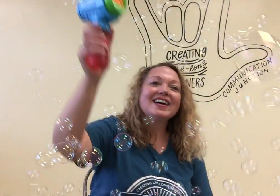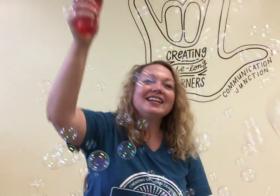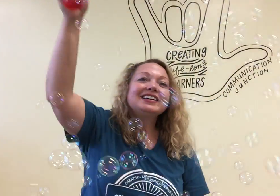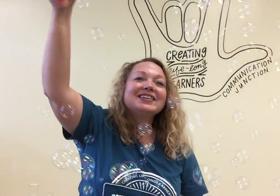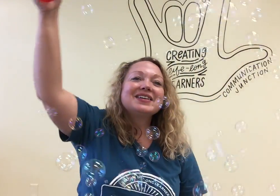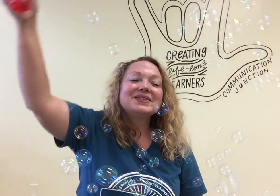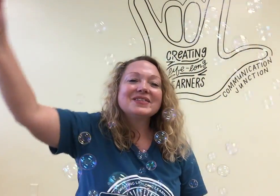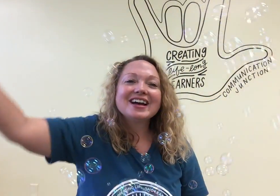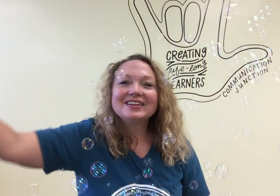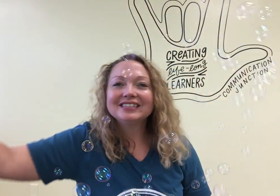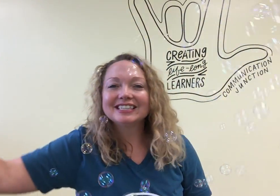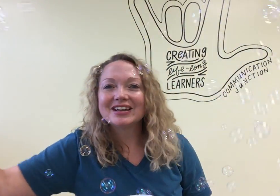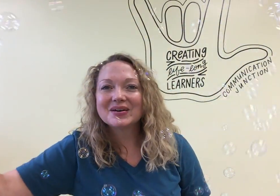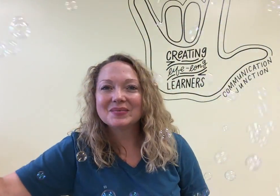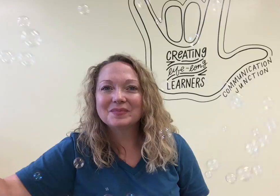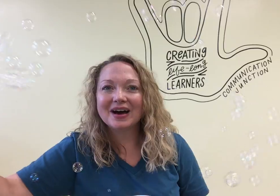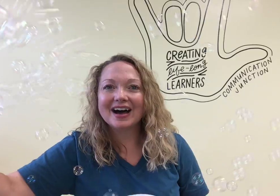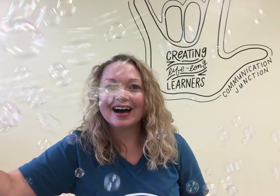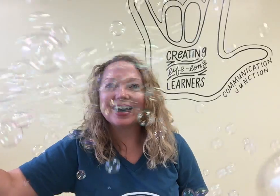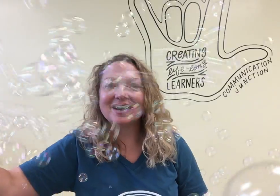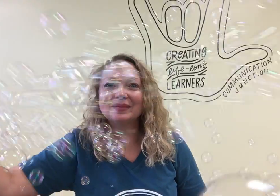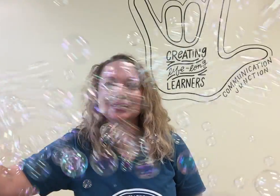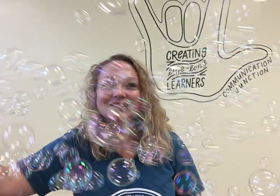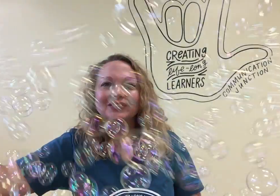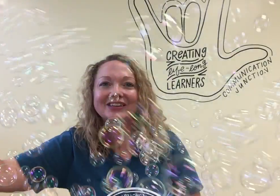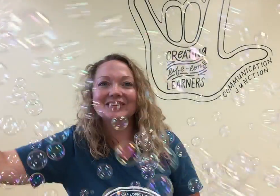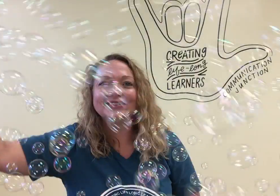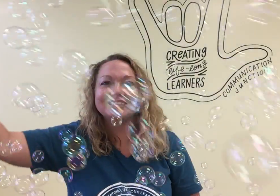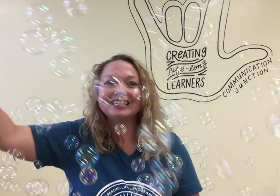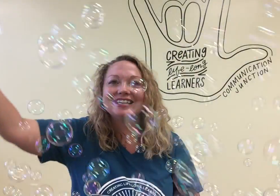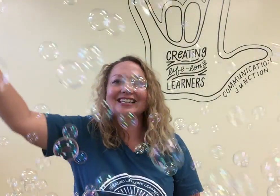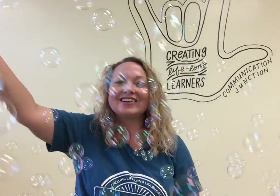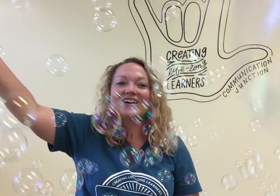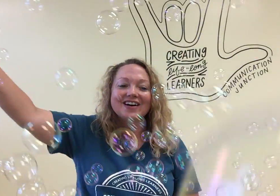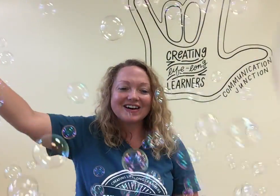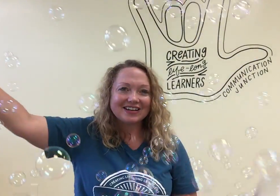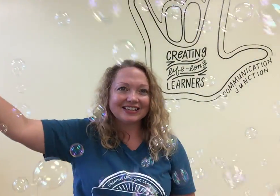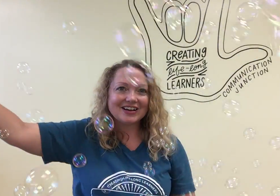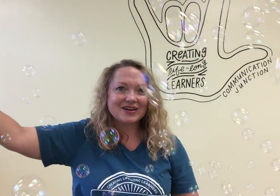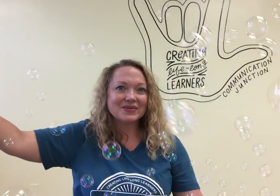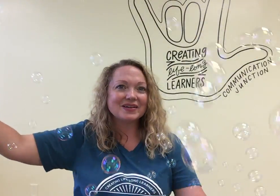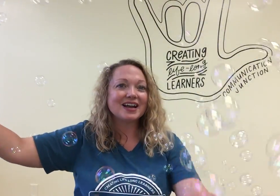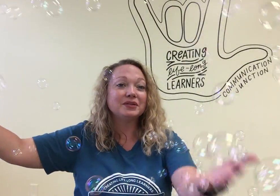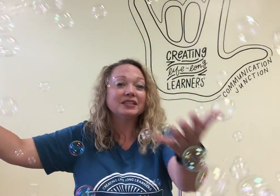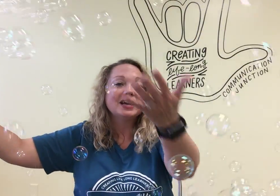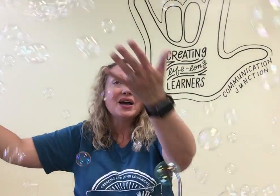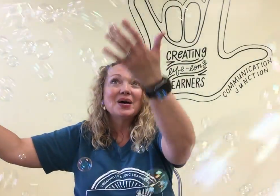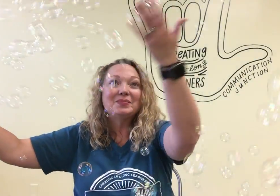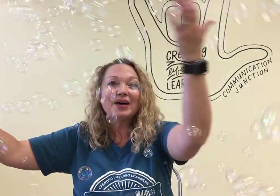all around. Bubbles floating all around.